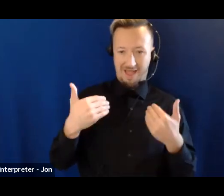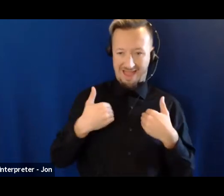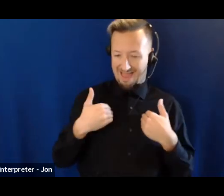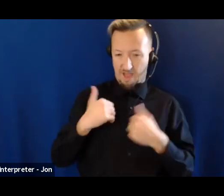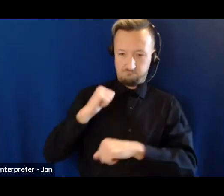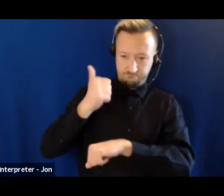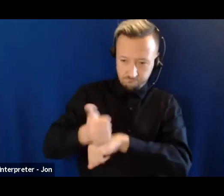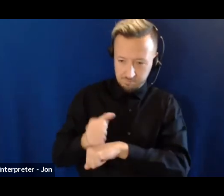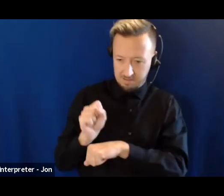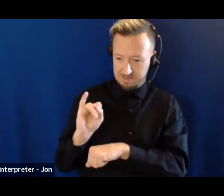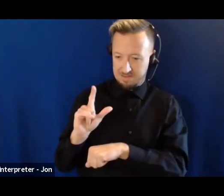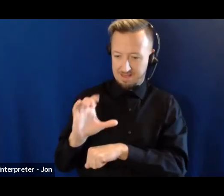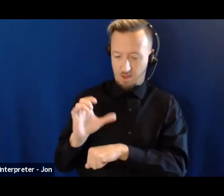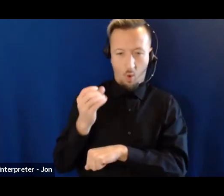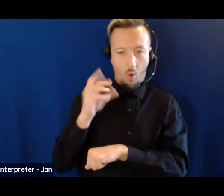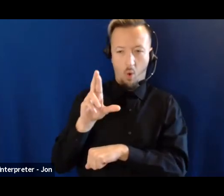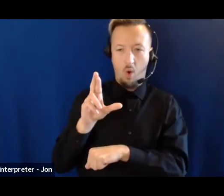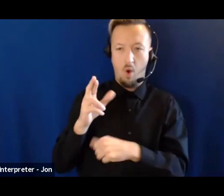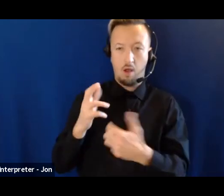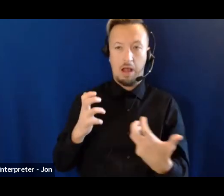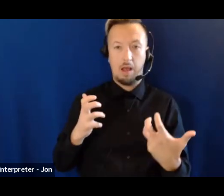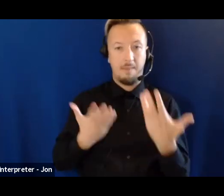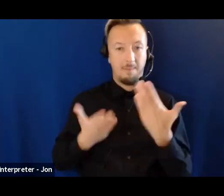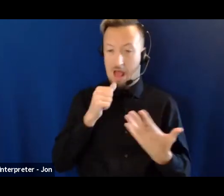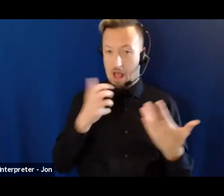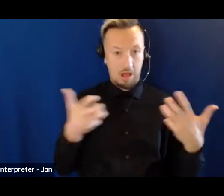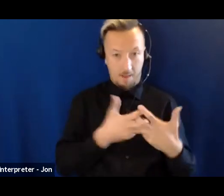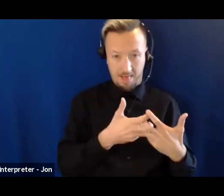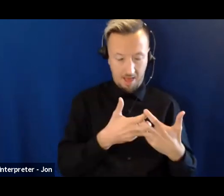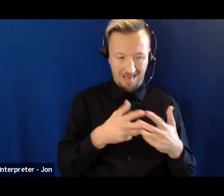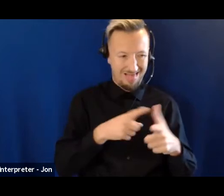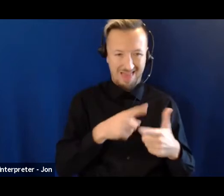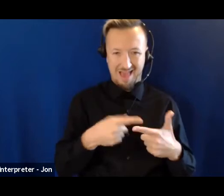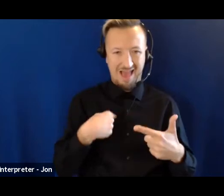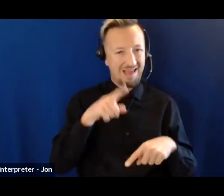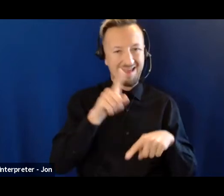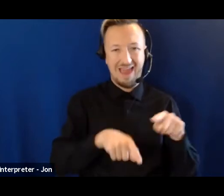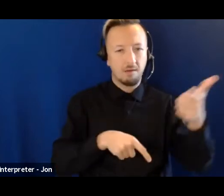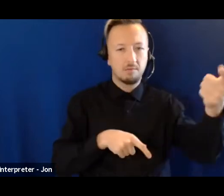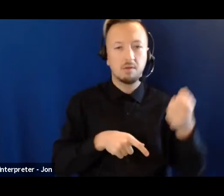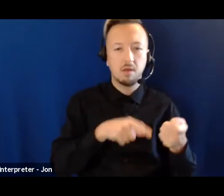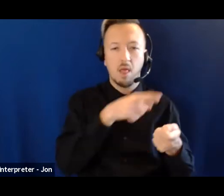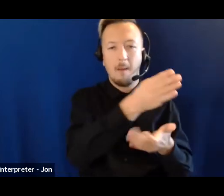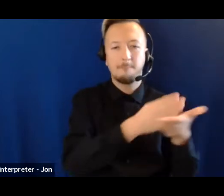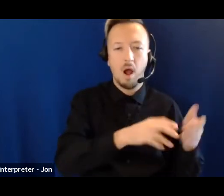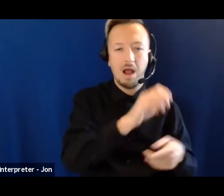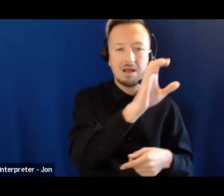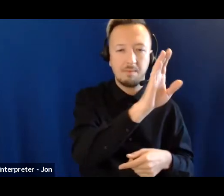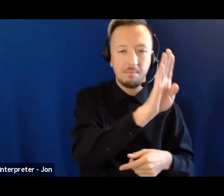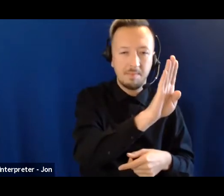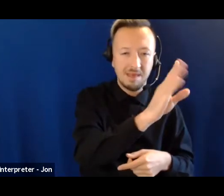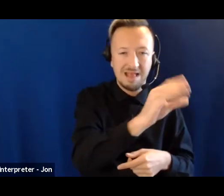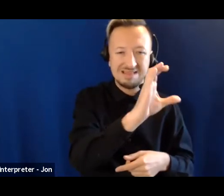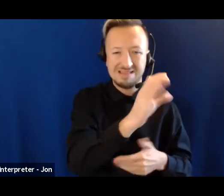then your state technically can't draw down the Part C and Part B funding for your independent living network. So it's